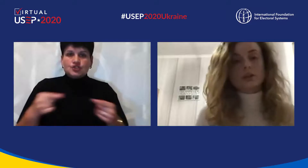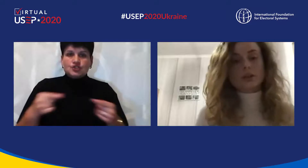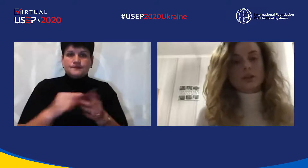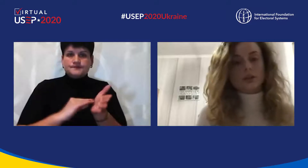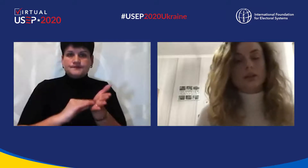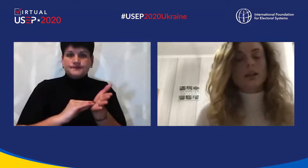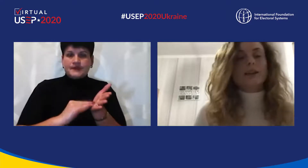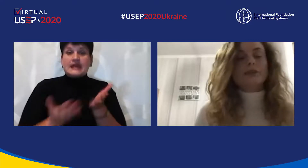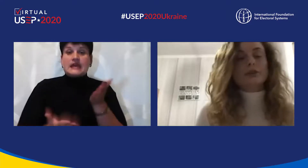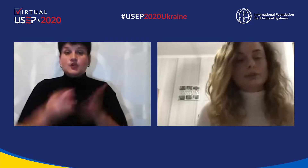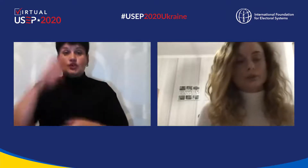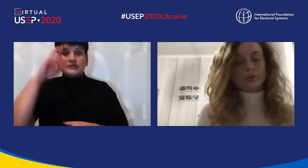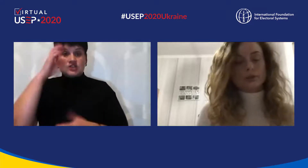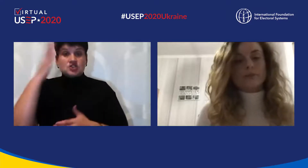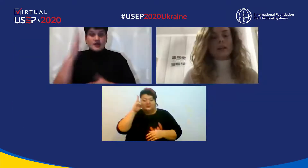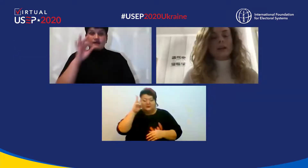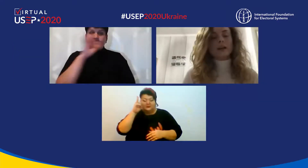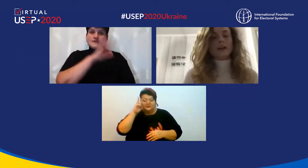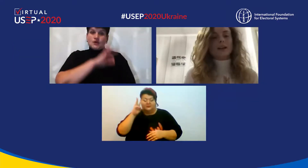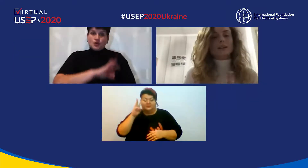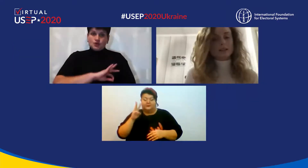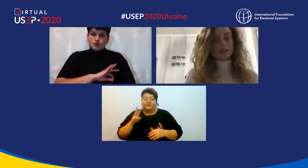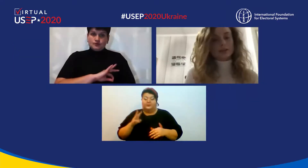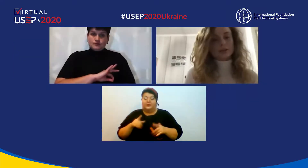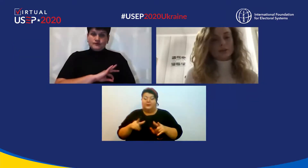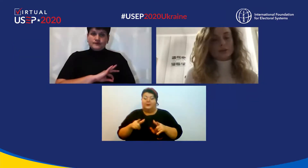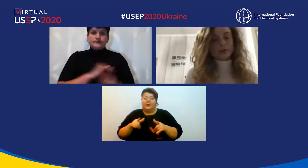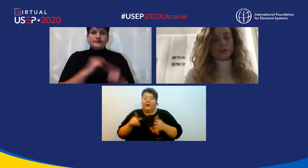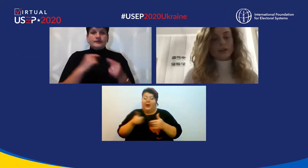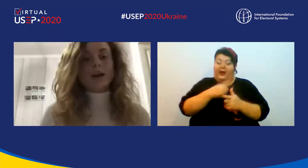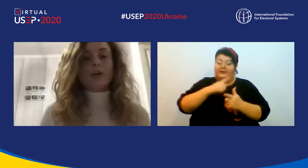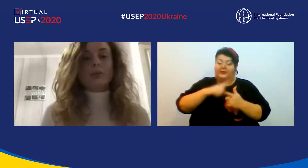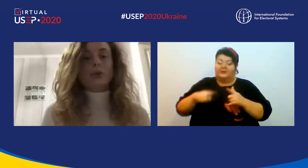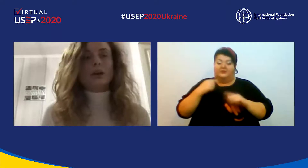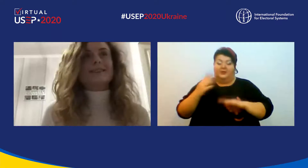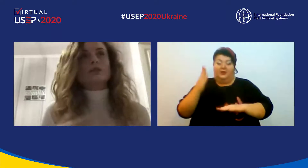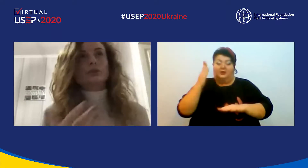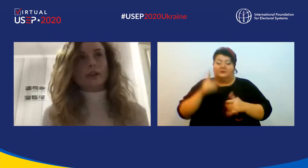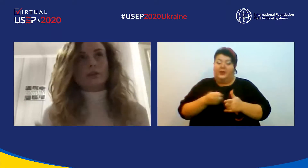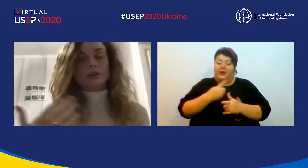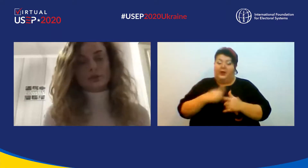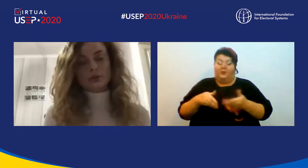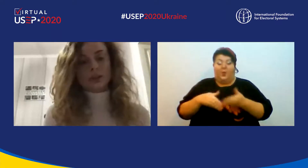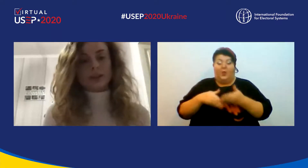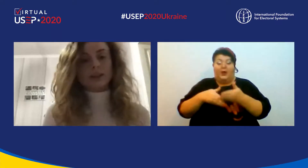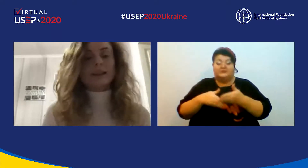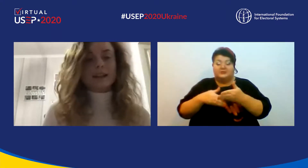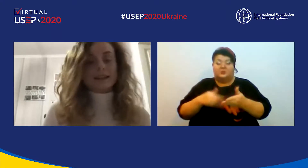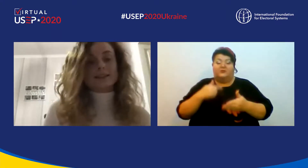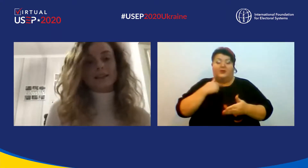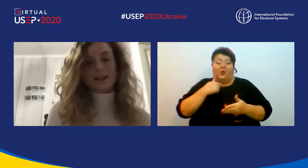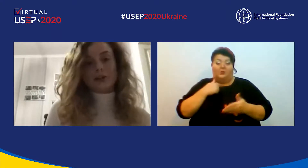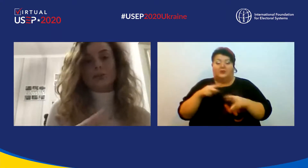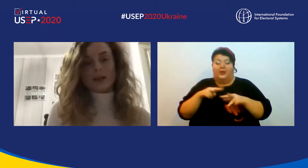Back in 2016, the Association of People with Disabilities conducted